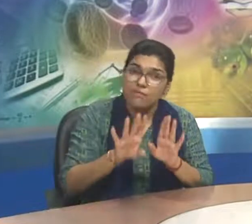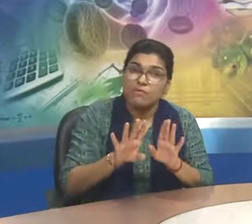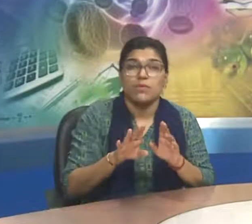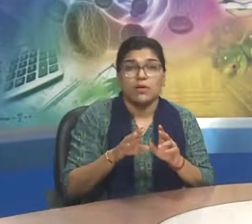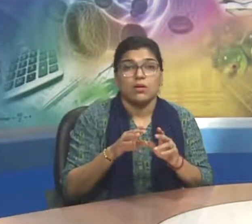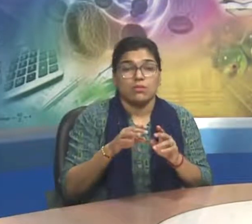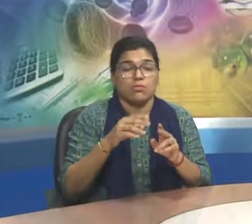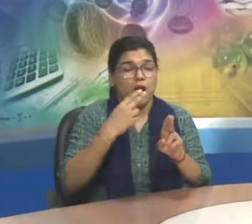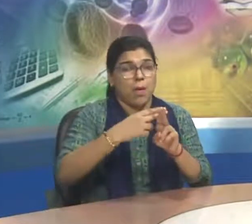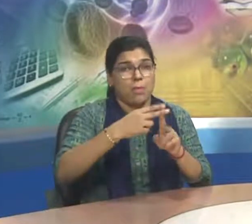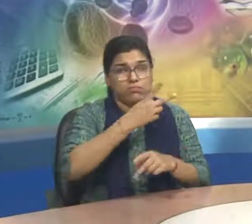such as